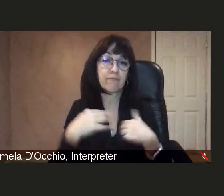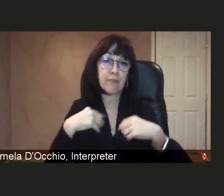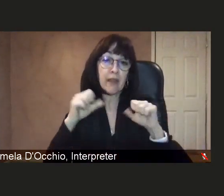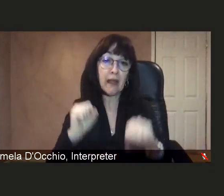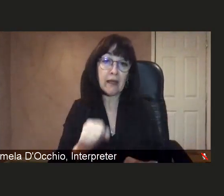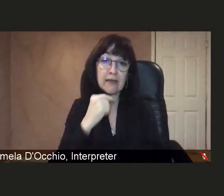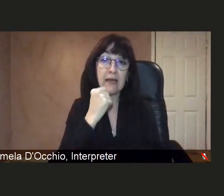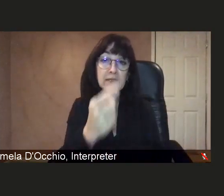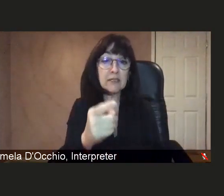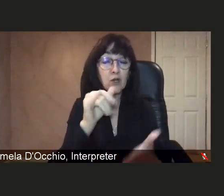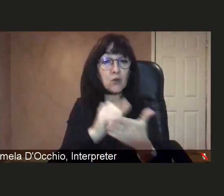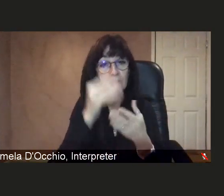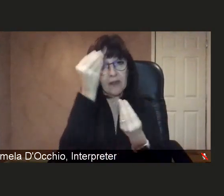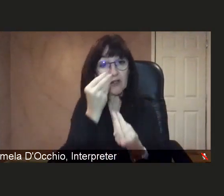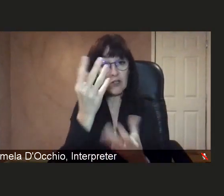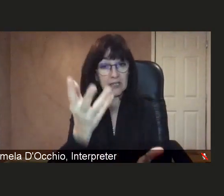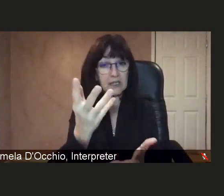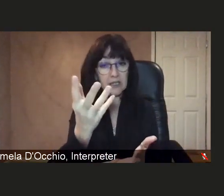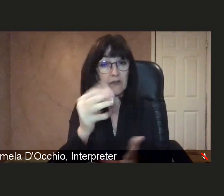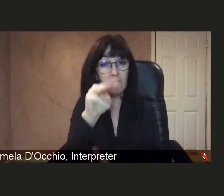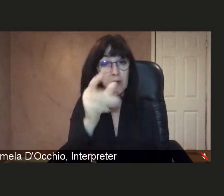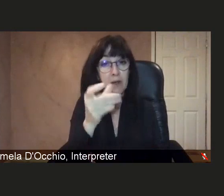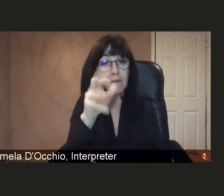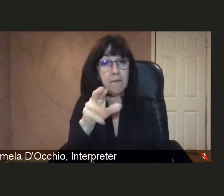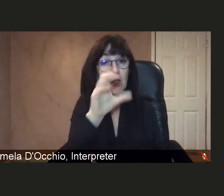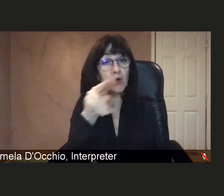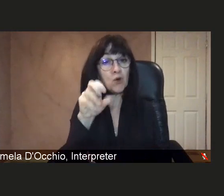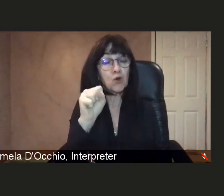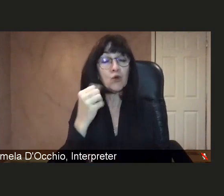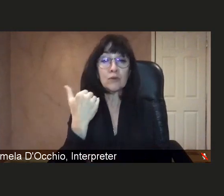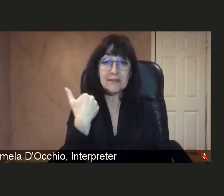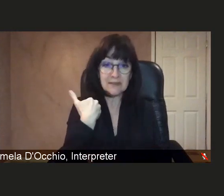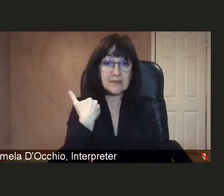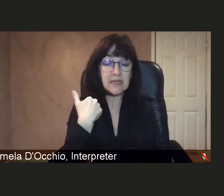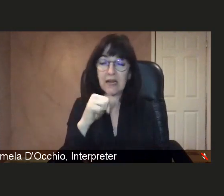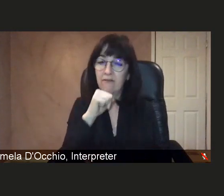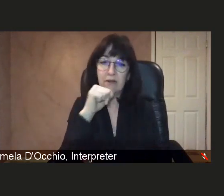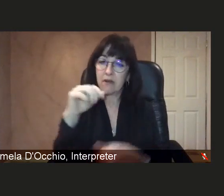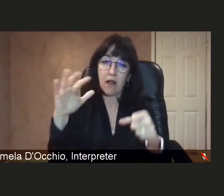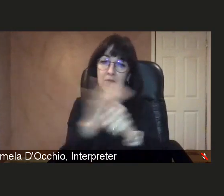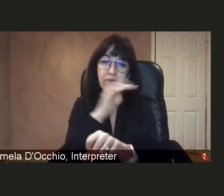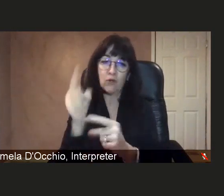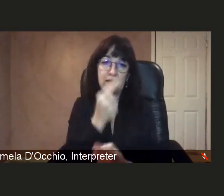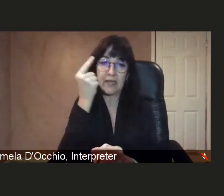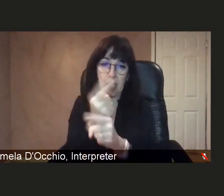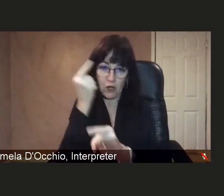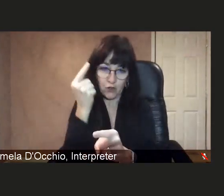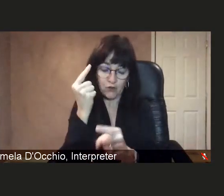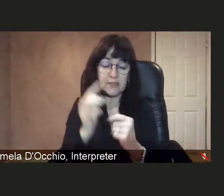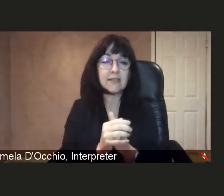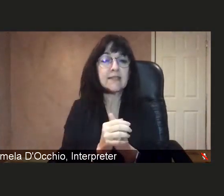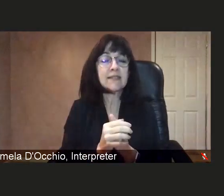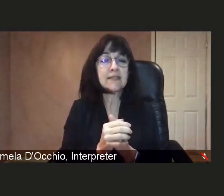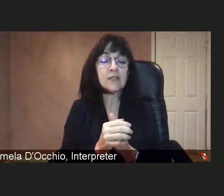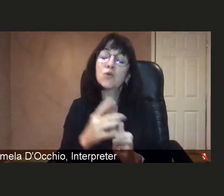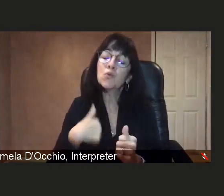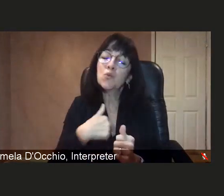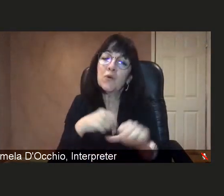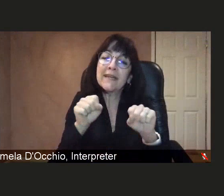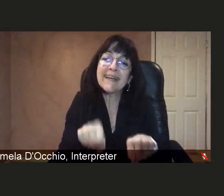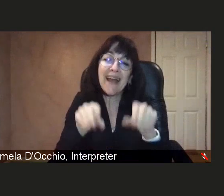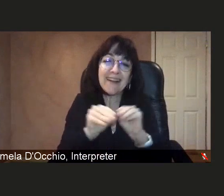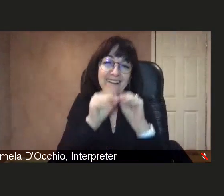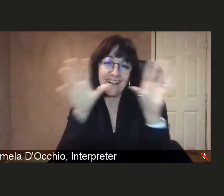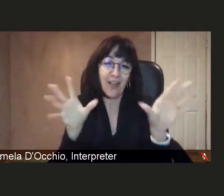the information that Mayor Coons had was not entirely accurate, and we were able to clarify with him